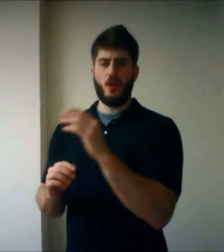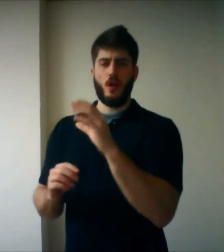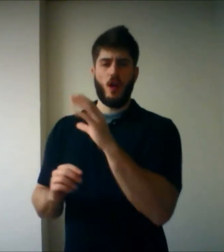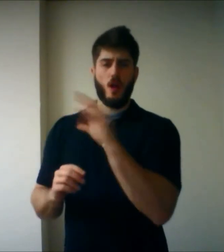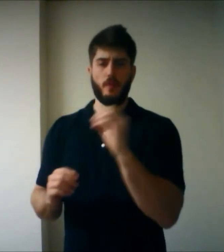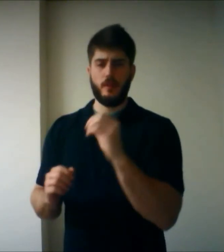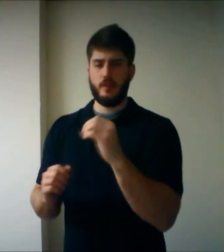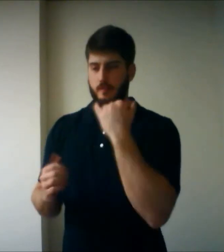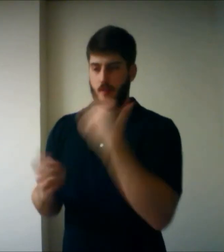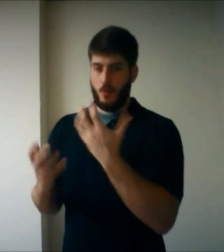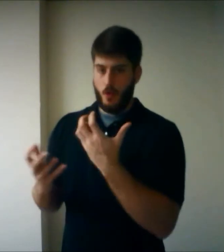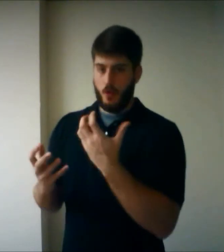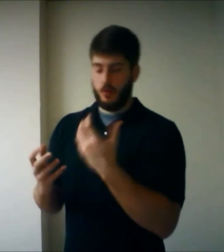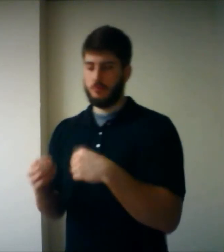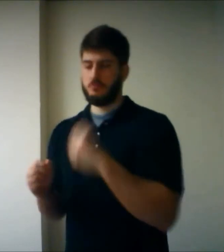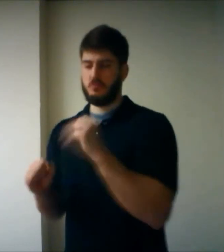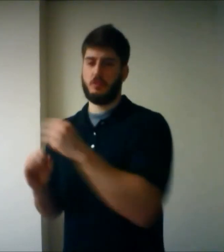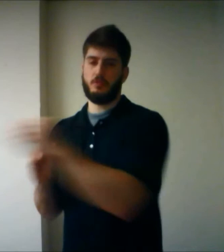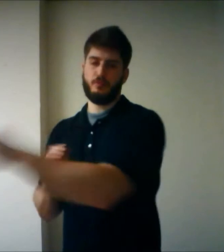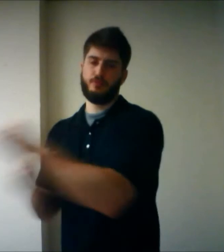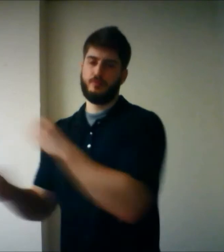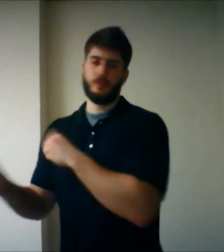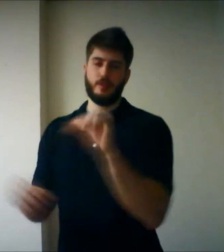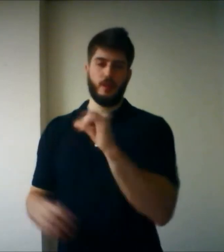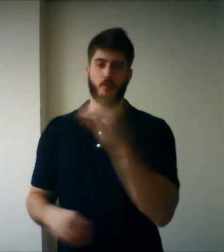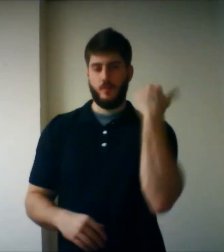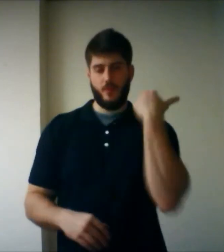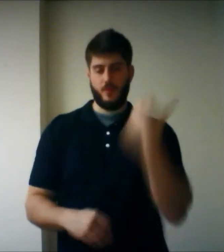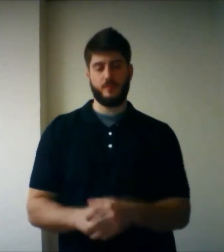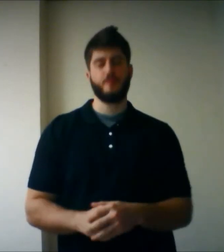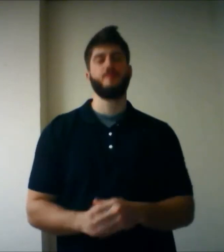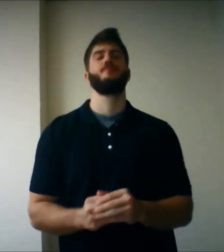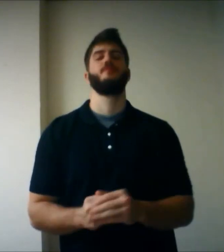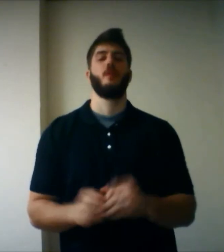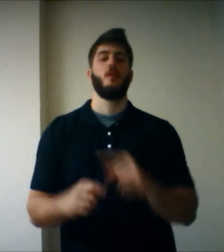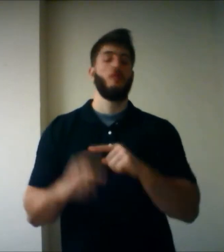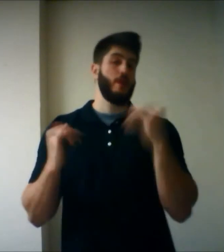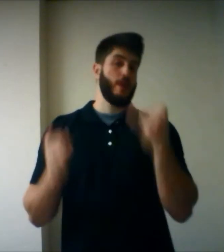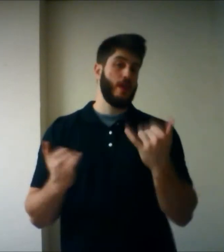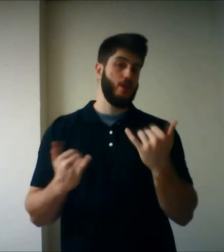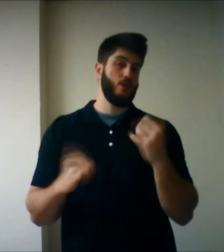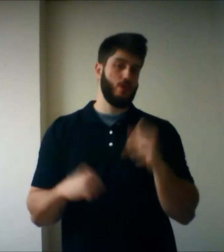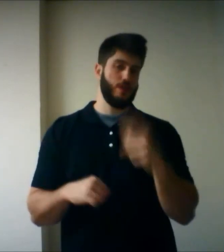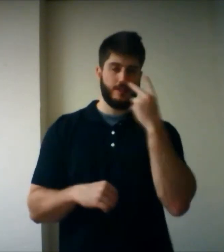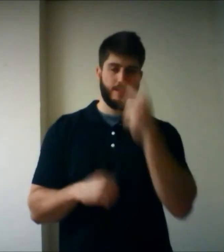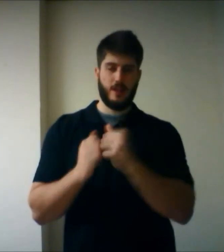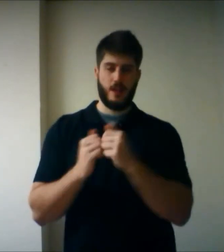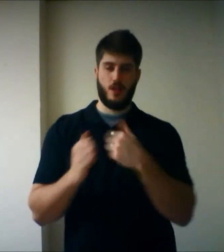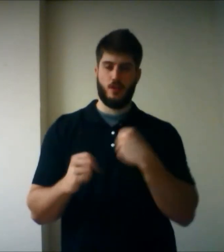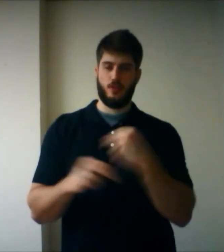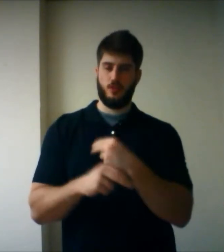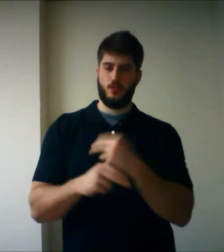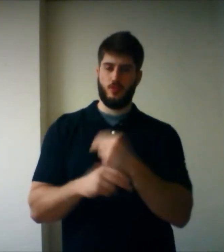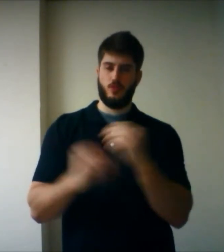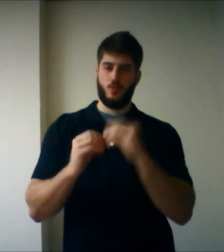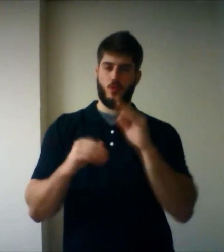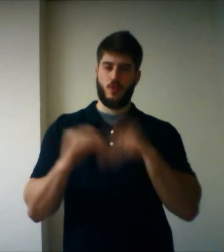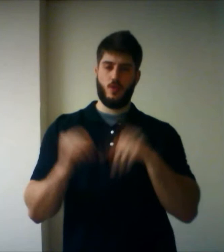just drag it as I did before. But now you can see how I can use more than one field when I'm sorting.